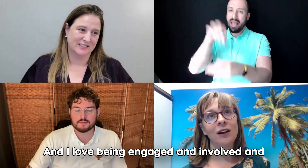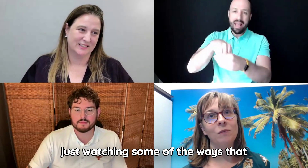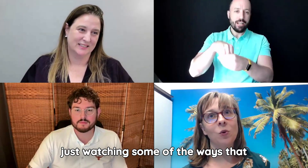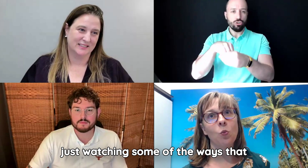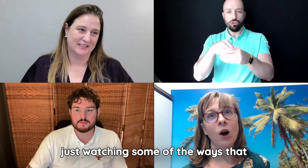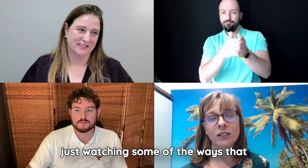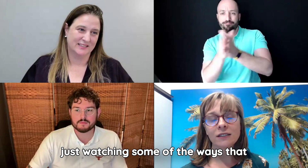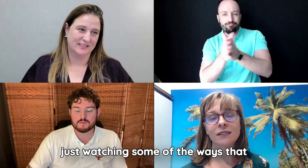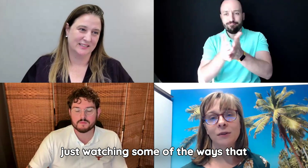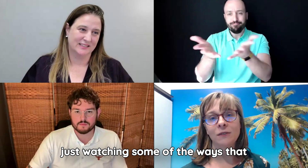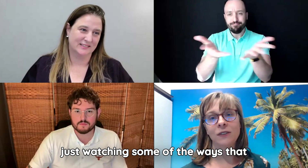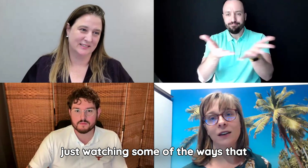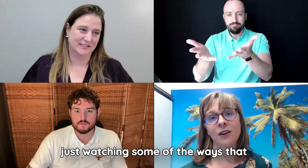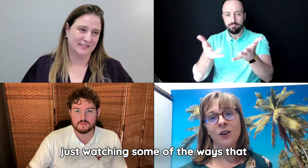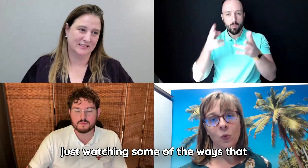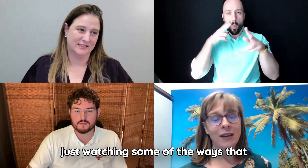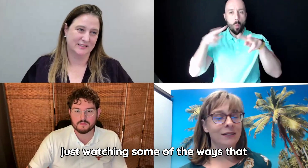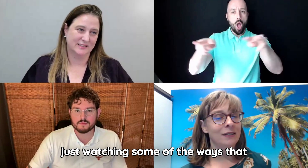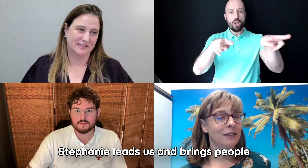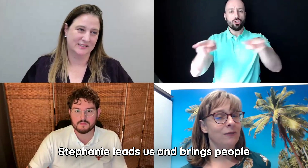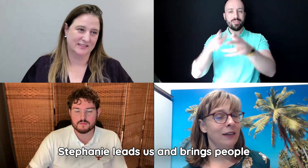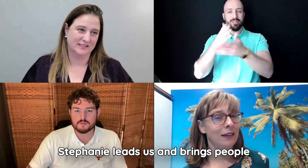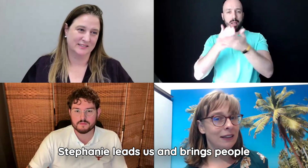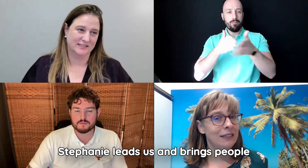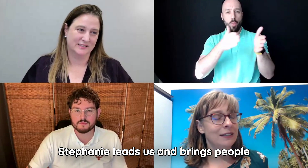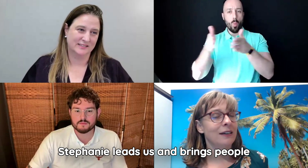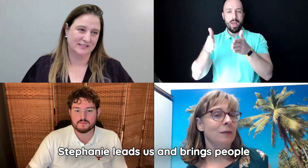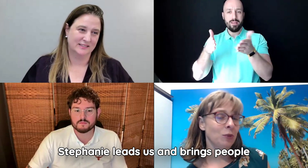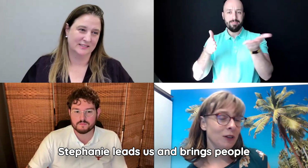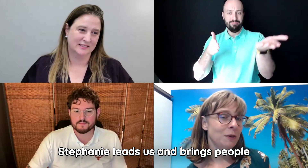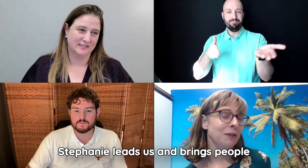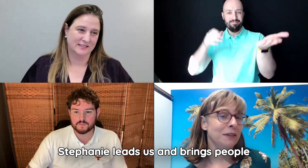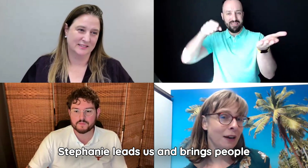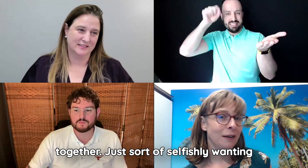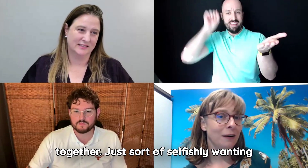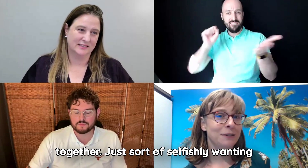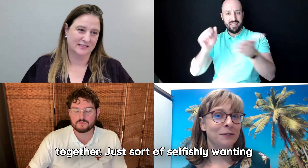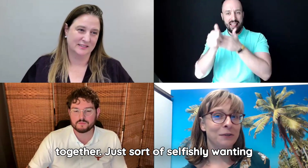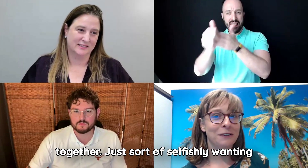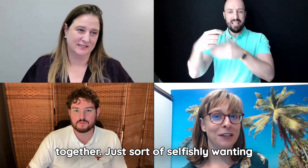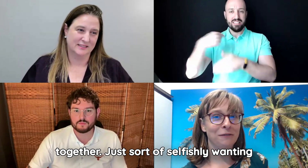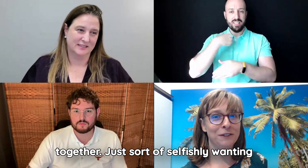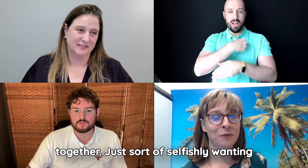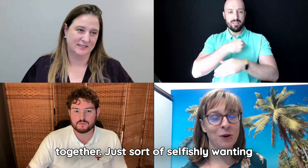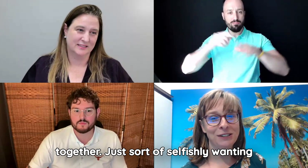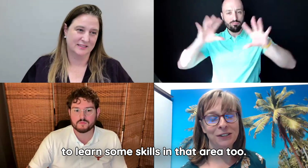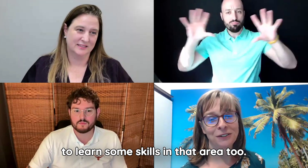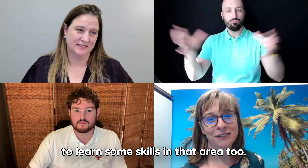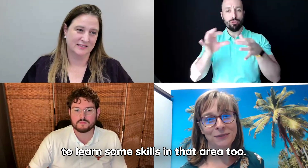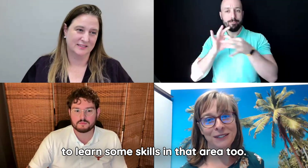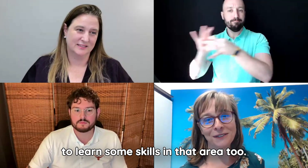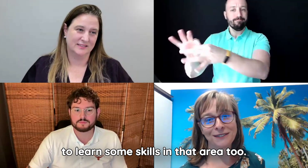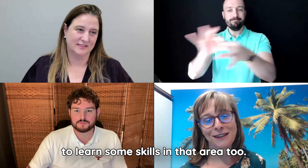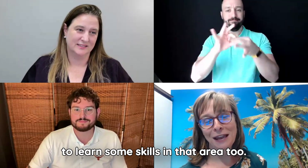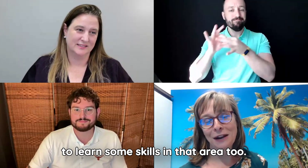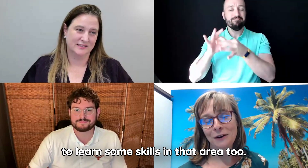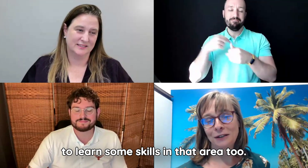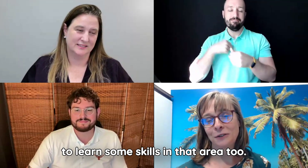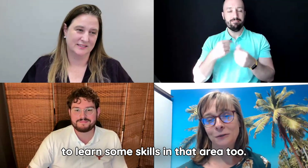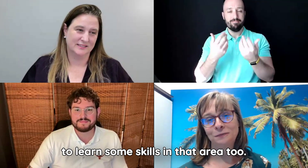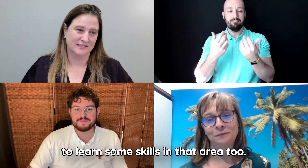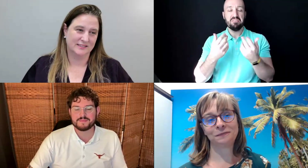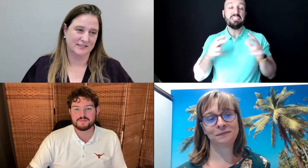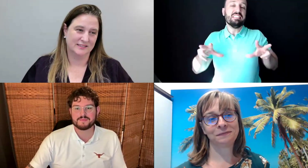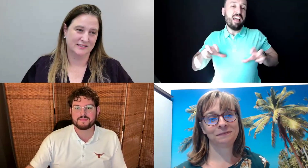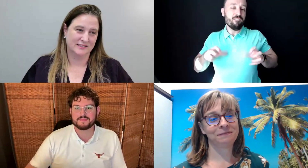just watching some of the ways that Stephanie leads us and brings people together. I'm just sort of selfishly wanting to learn some skills in that area